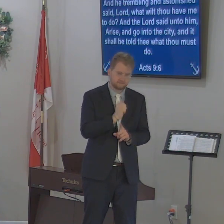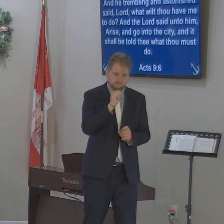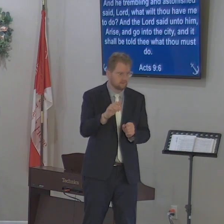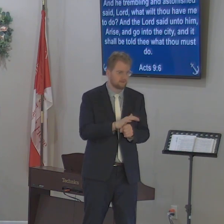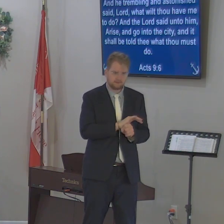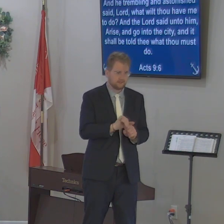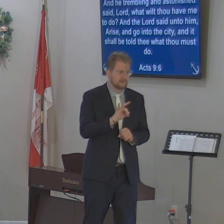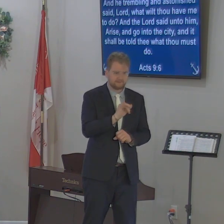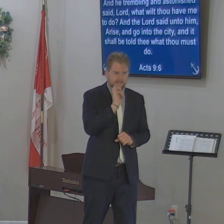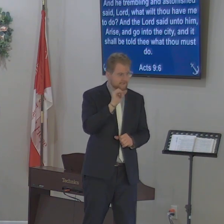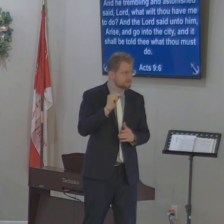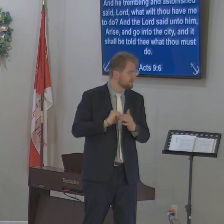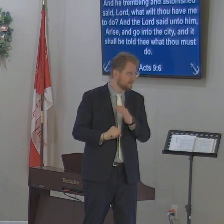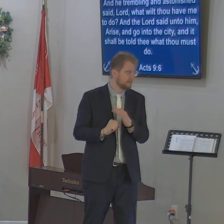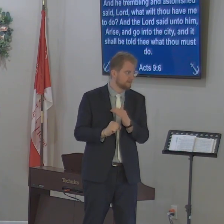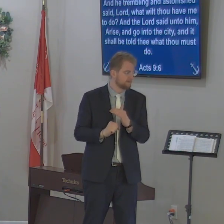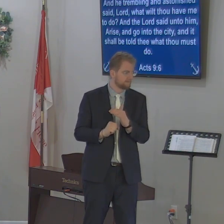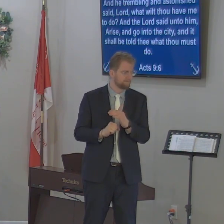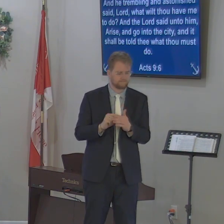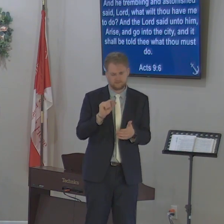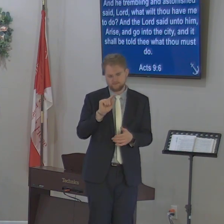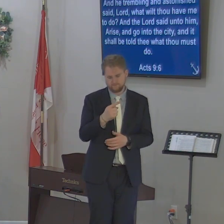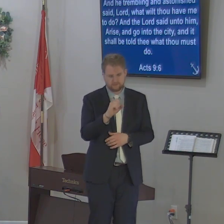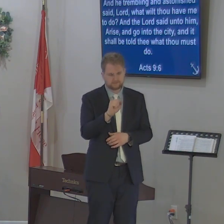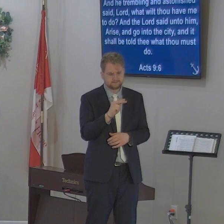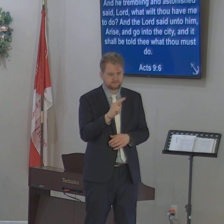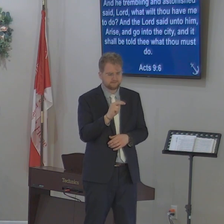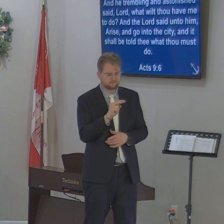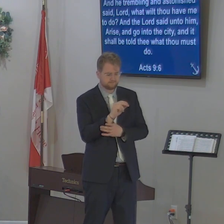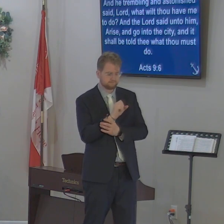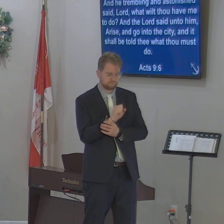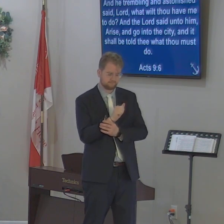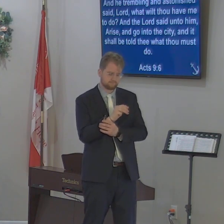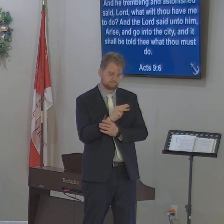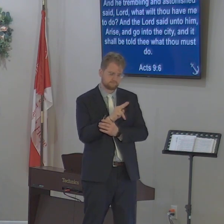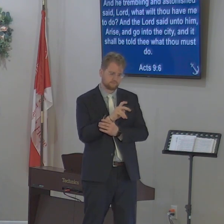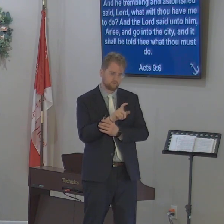if he didn't yield to it. 1 Samuel chapter 3, Samuel is